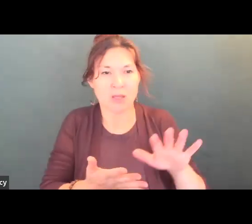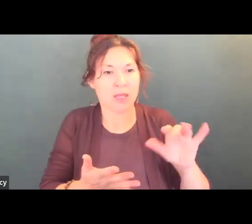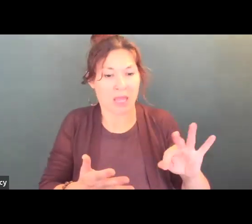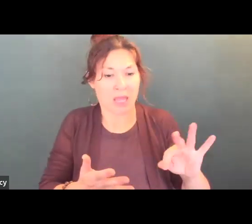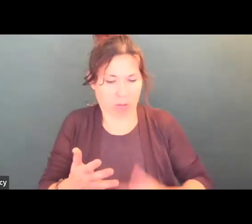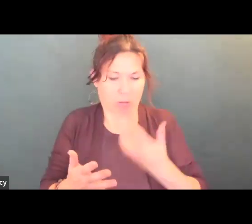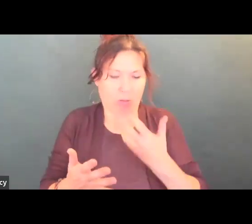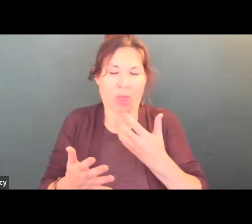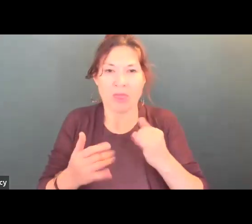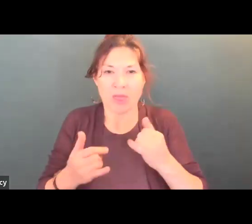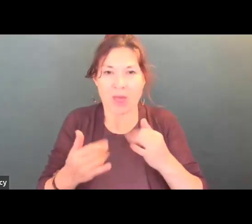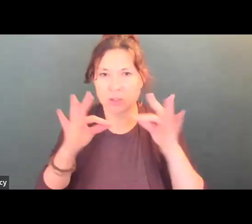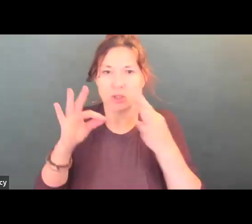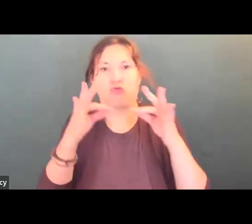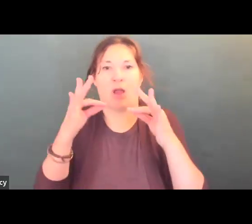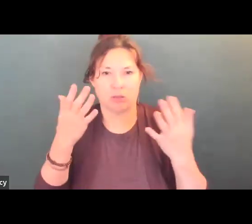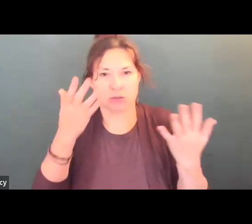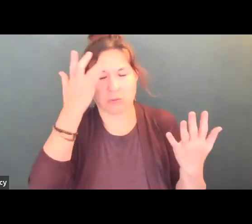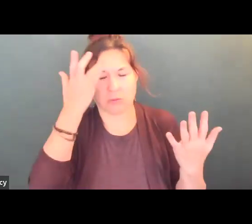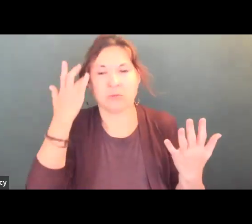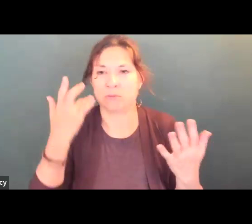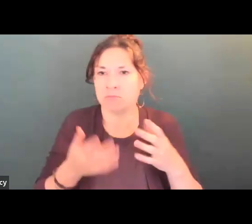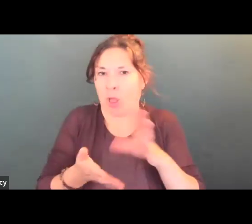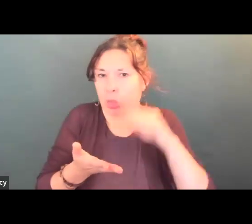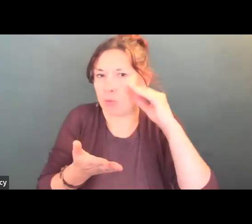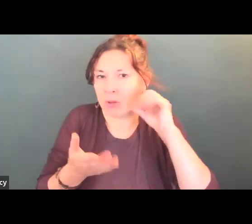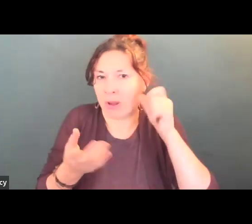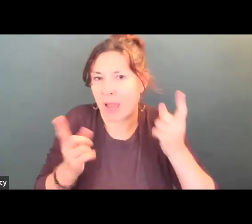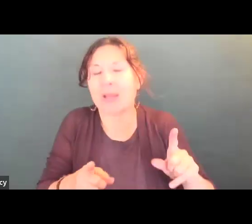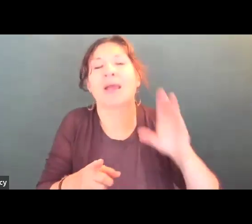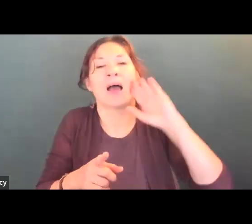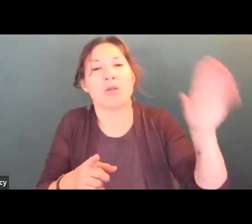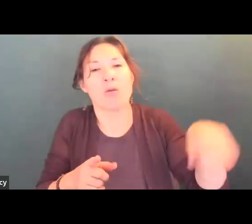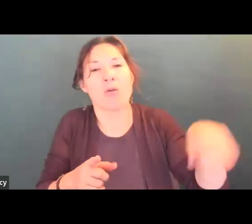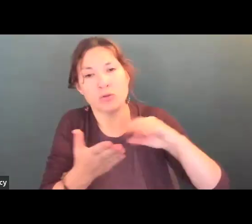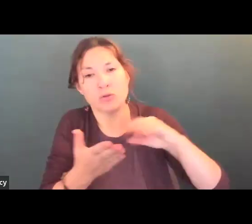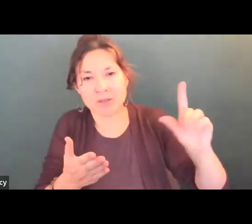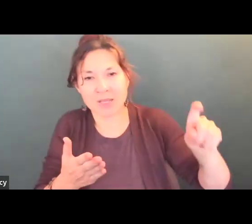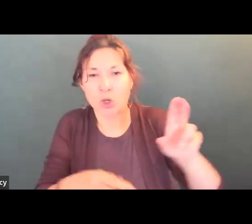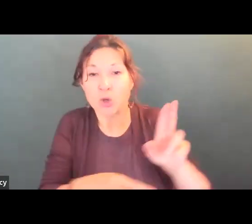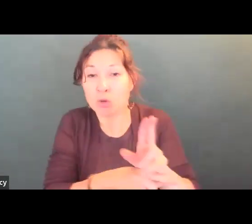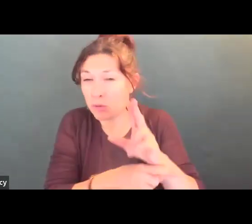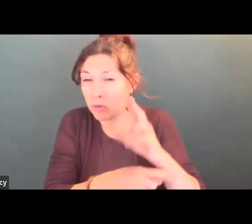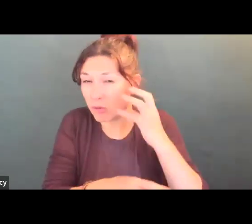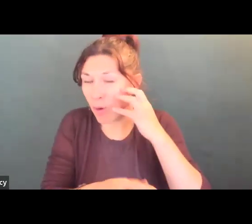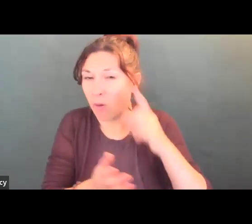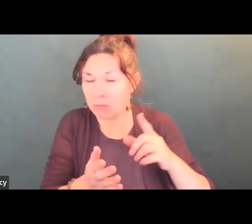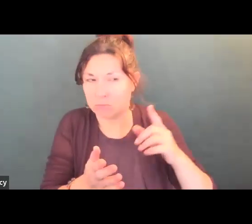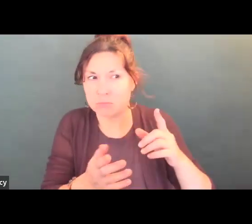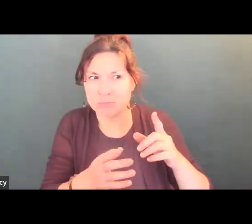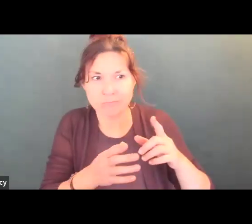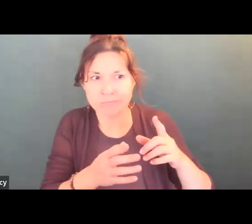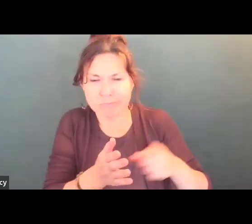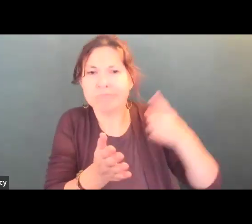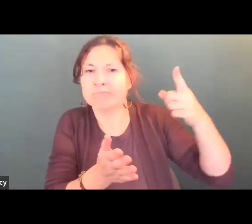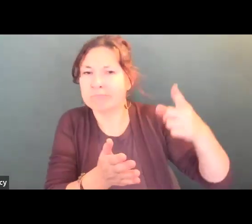learning. We acknowledge that students sometimes need access to their phones during the school day, and so we're working with our schools